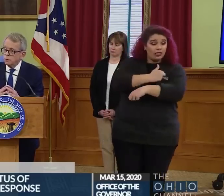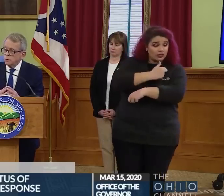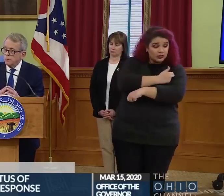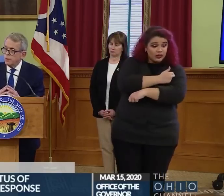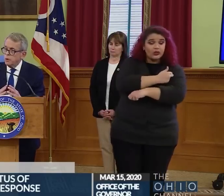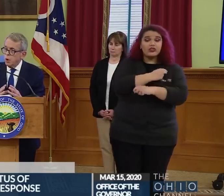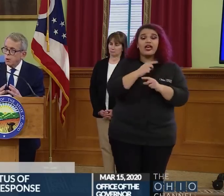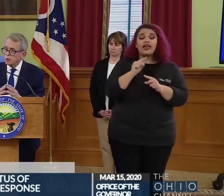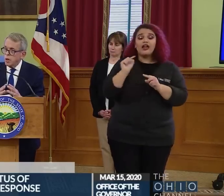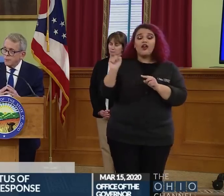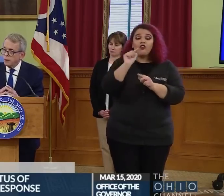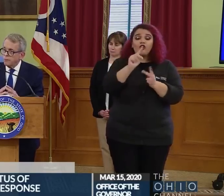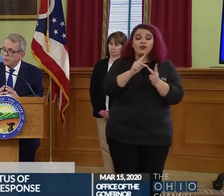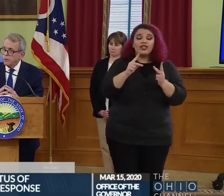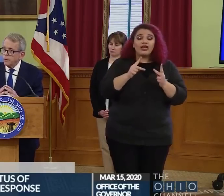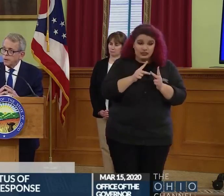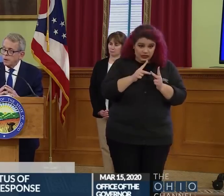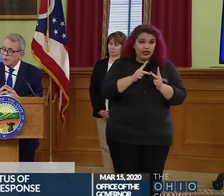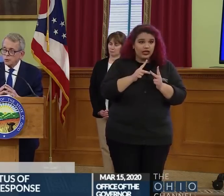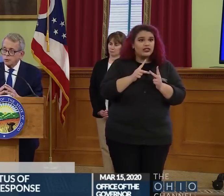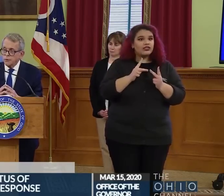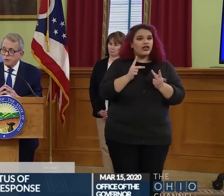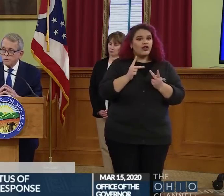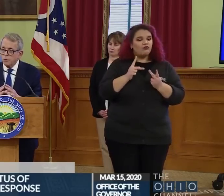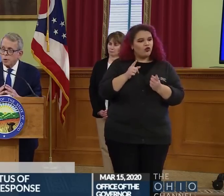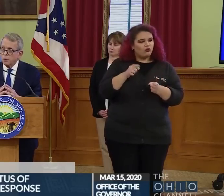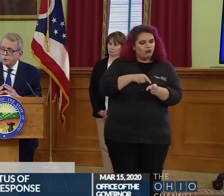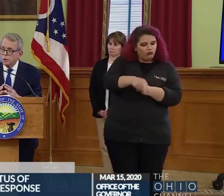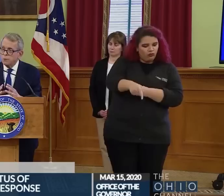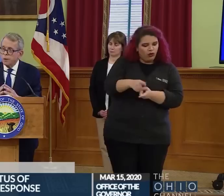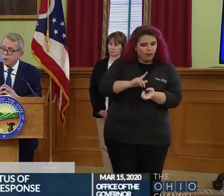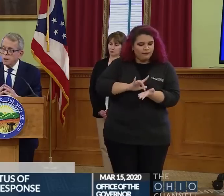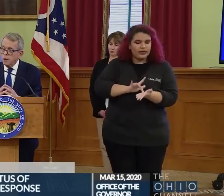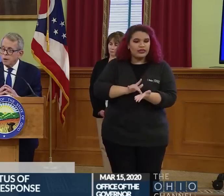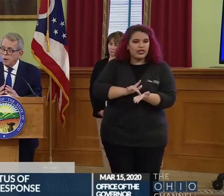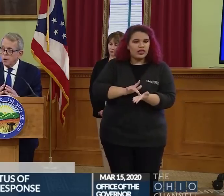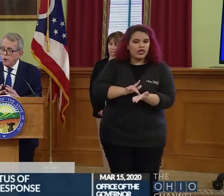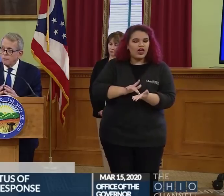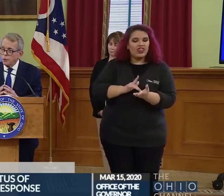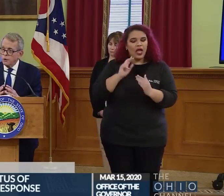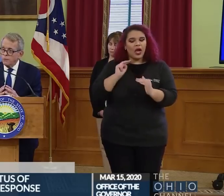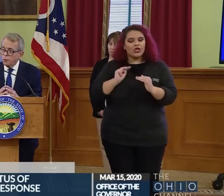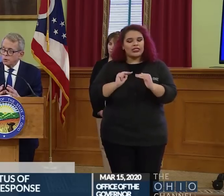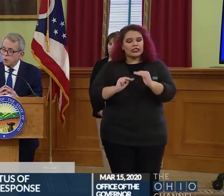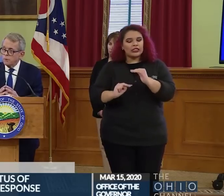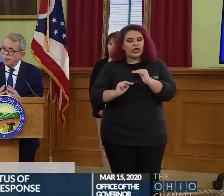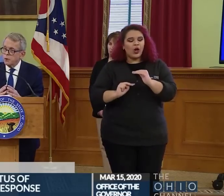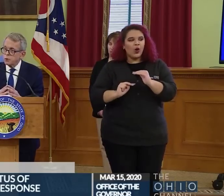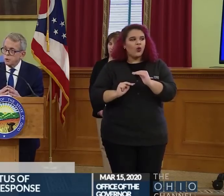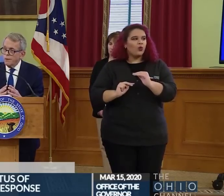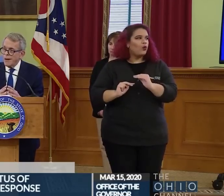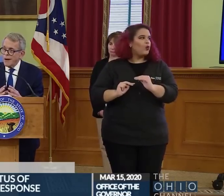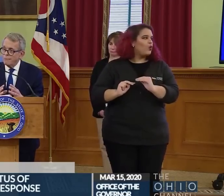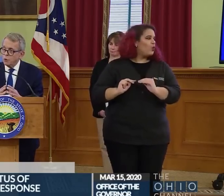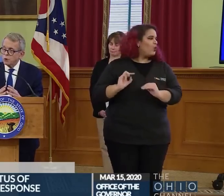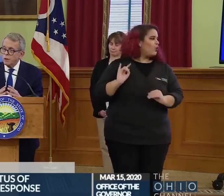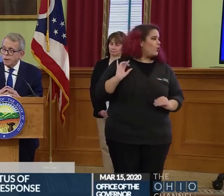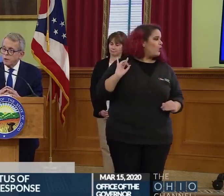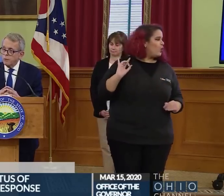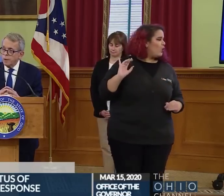institutions that know what's coming, know so very, very well what's coming, are really focused on making sure they